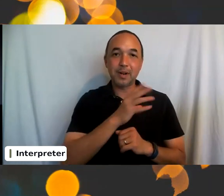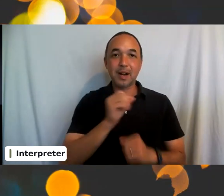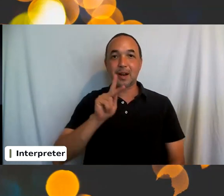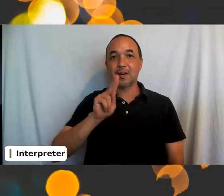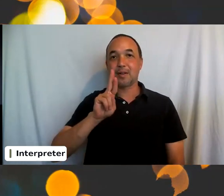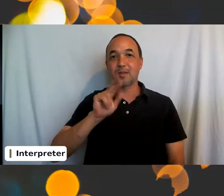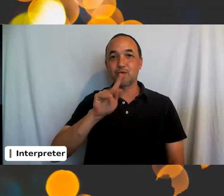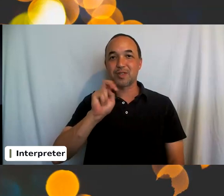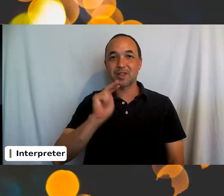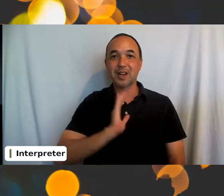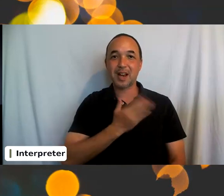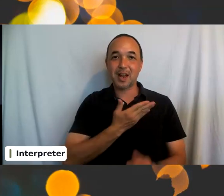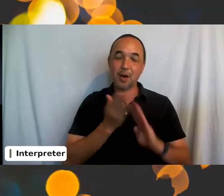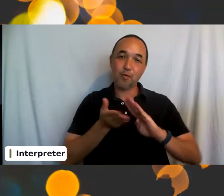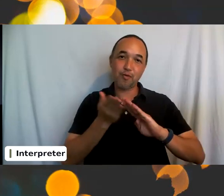Thank you for moderating.